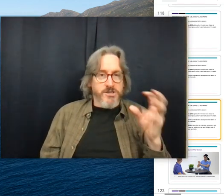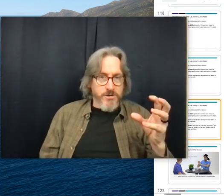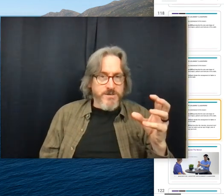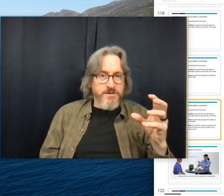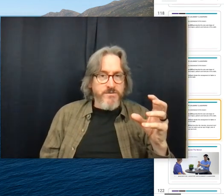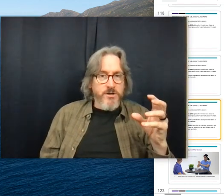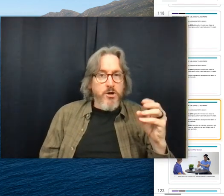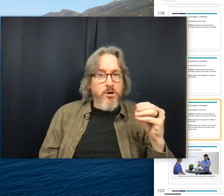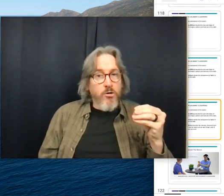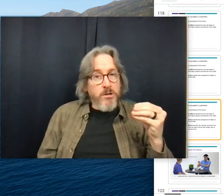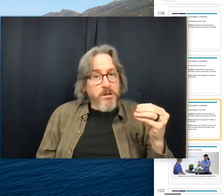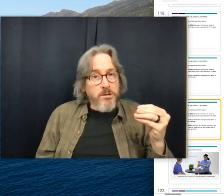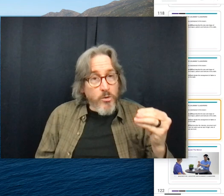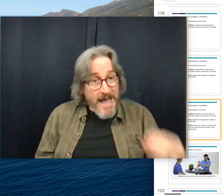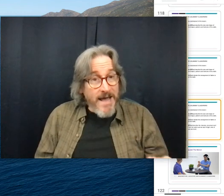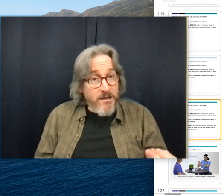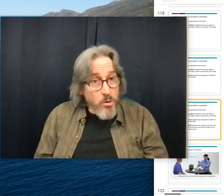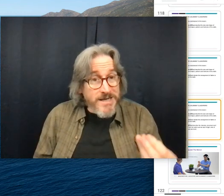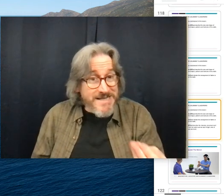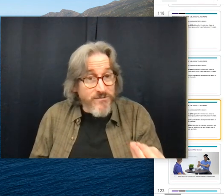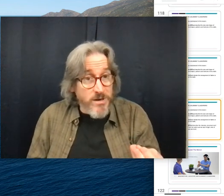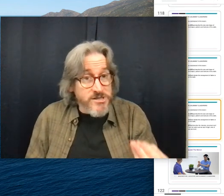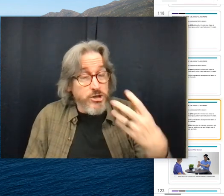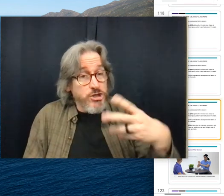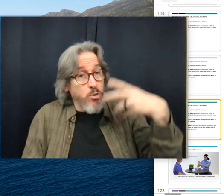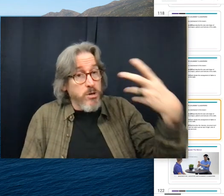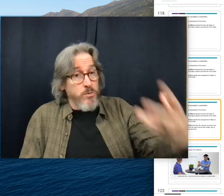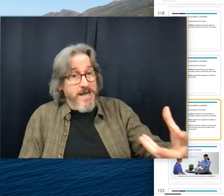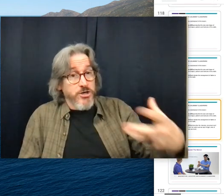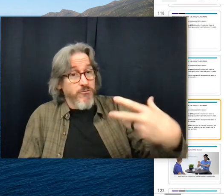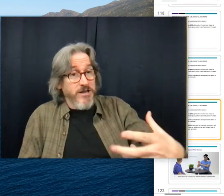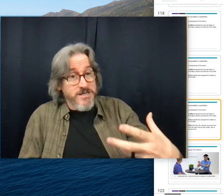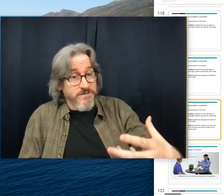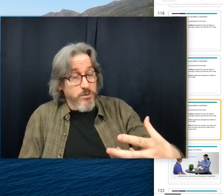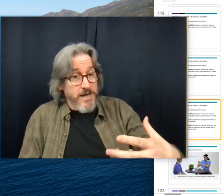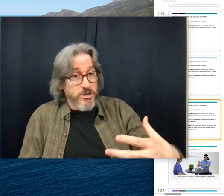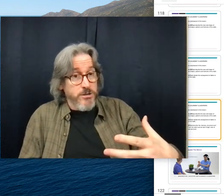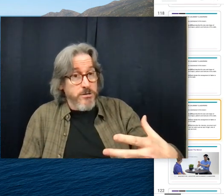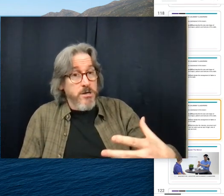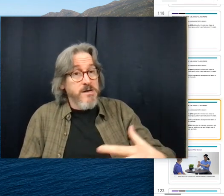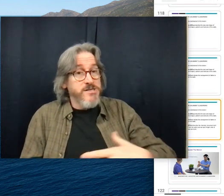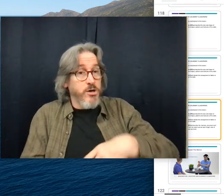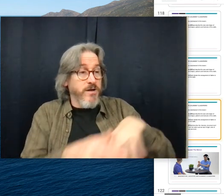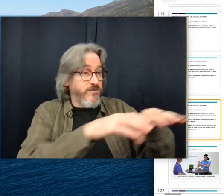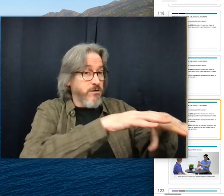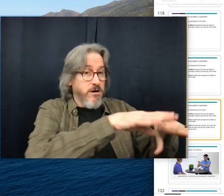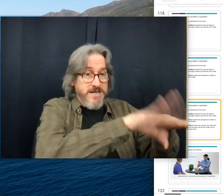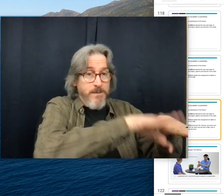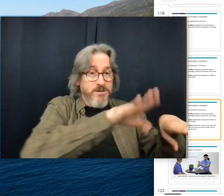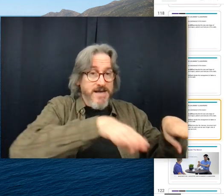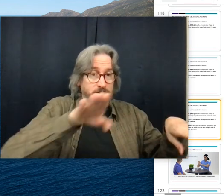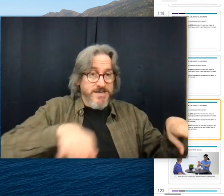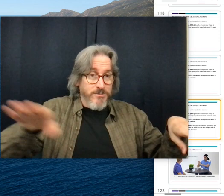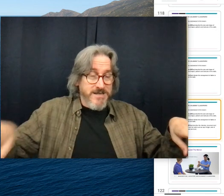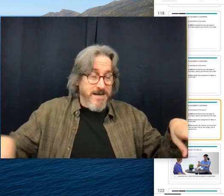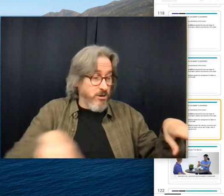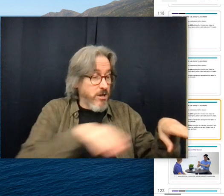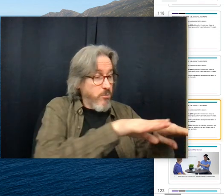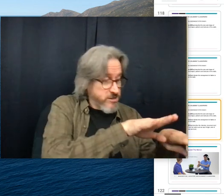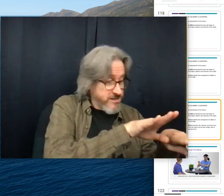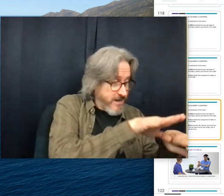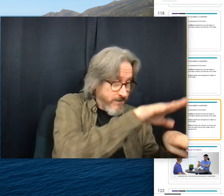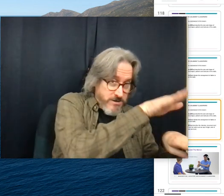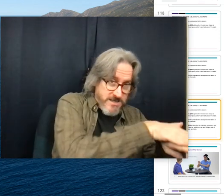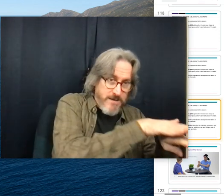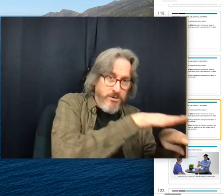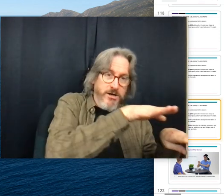are descriptive. Locative ones show location, relative location. So if there are table, table, table, table,